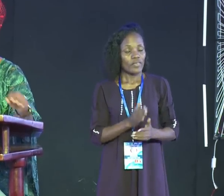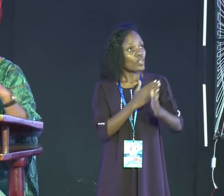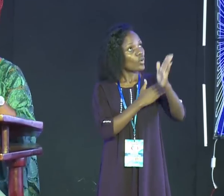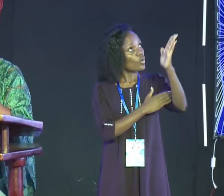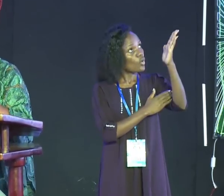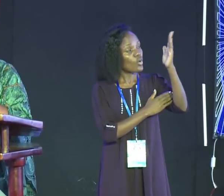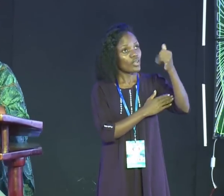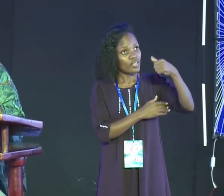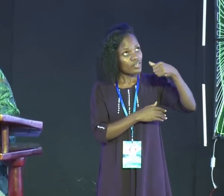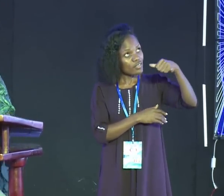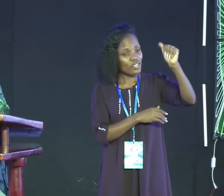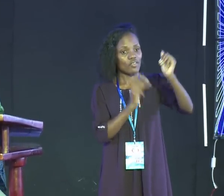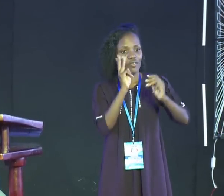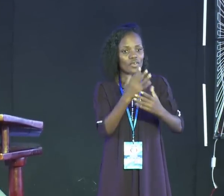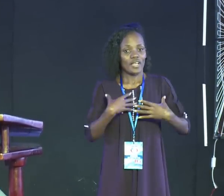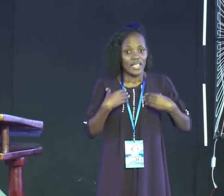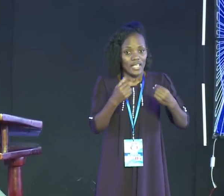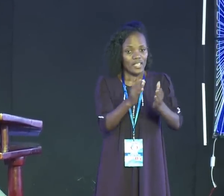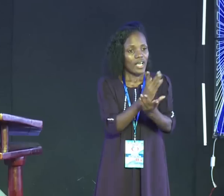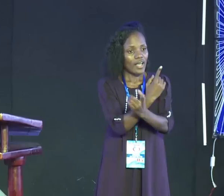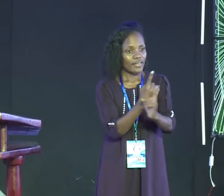you. He will heal you.